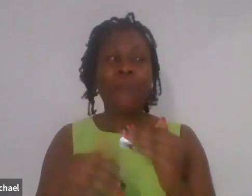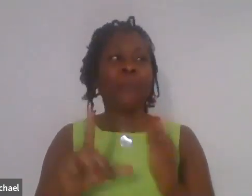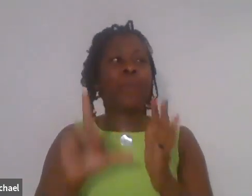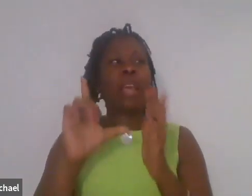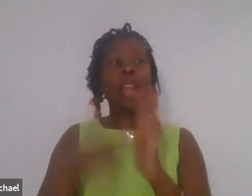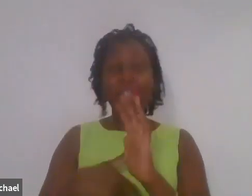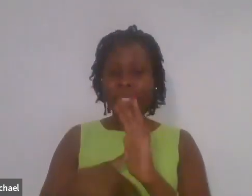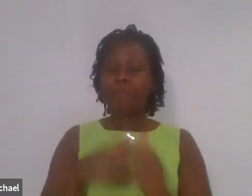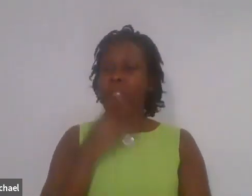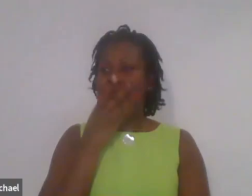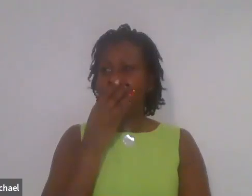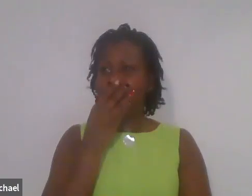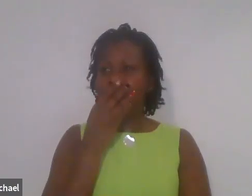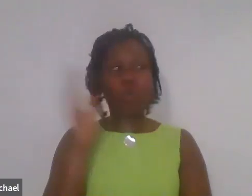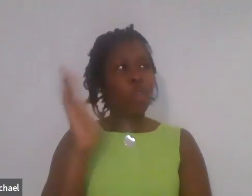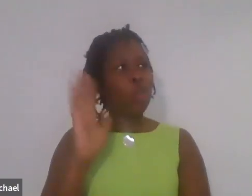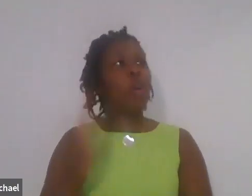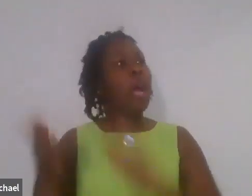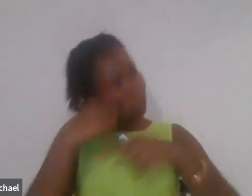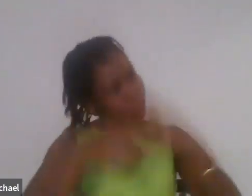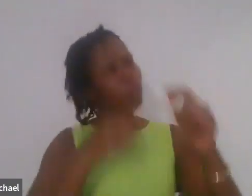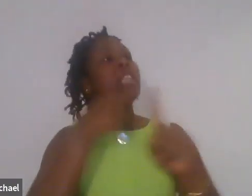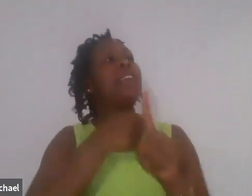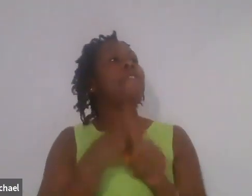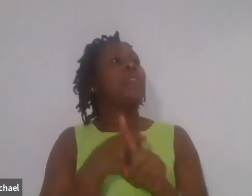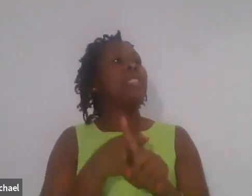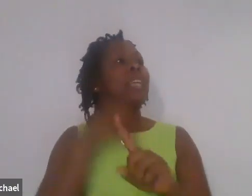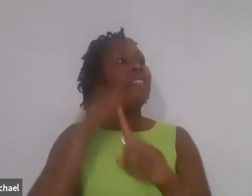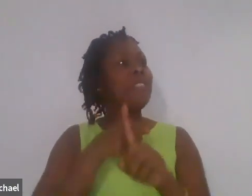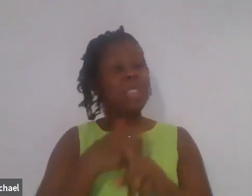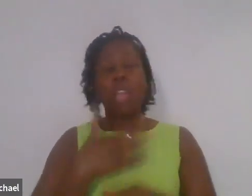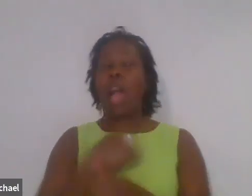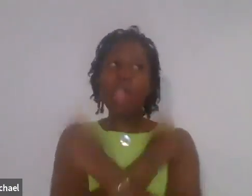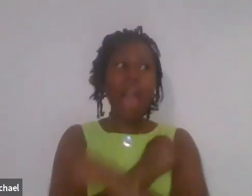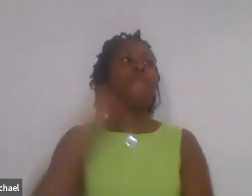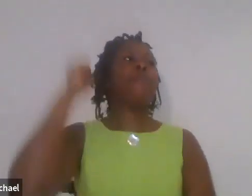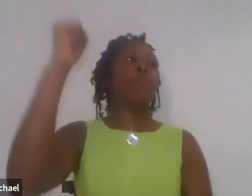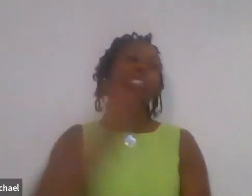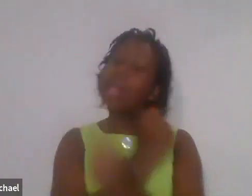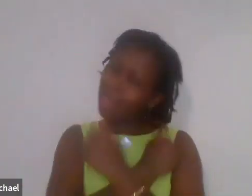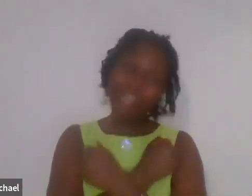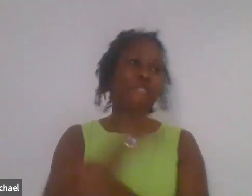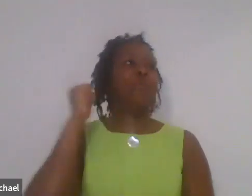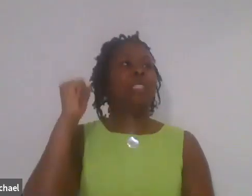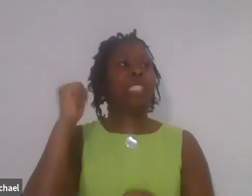program for a while. You know, I Later thought on, with advocate. I continued with I that love advocacy politics. because I love